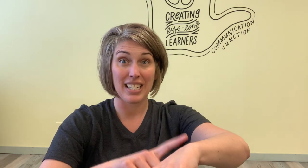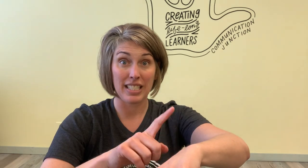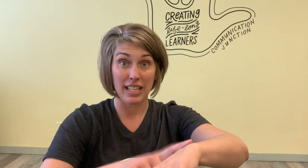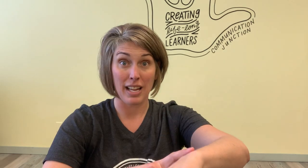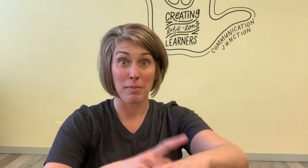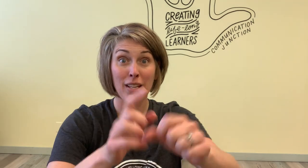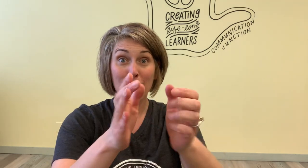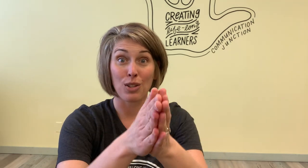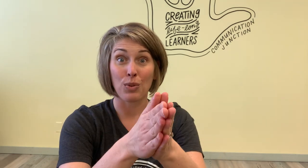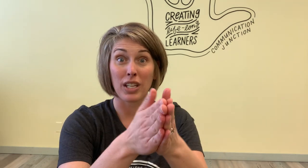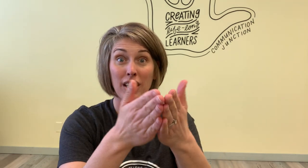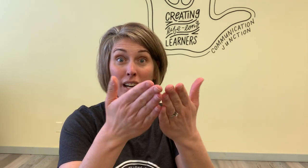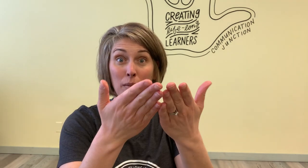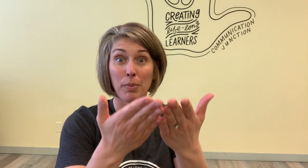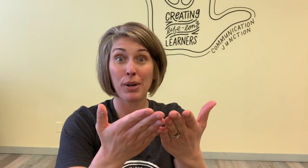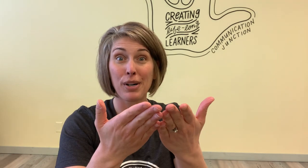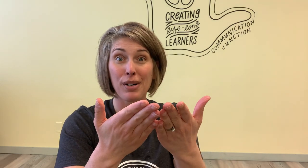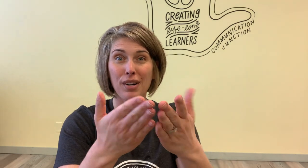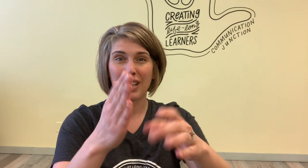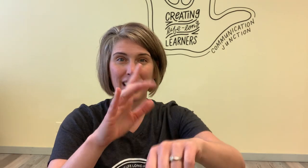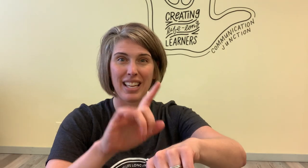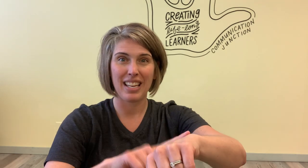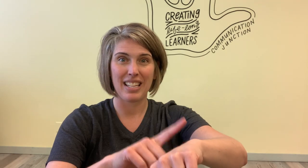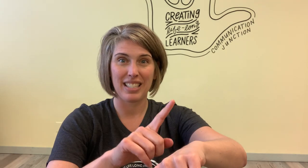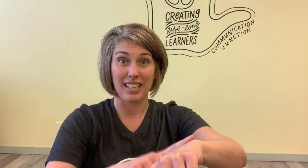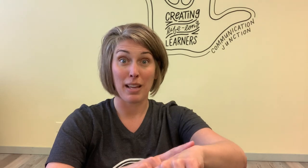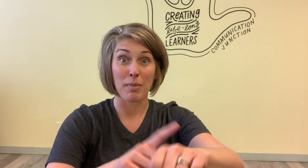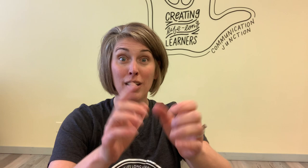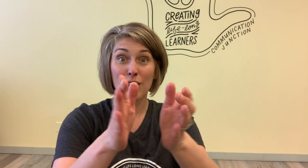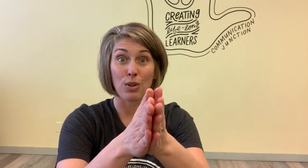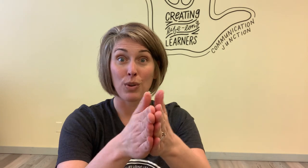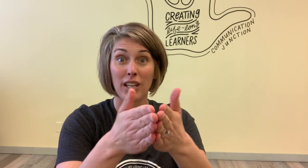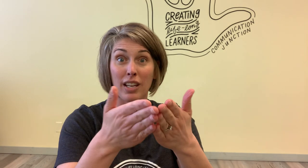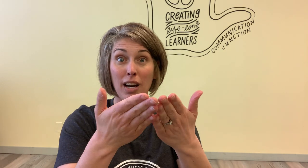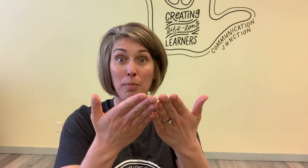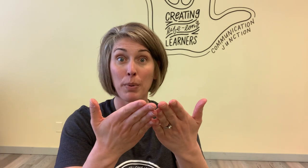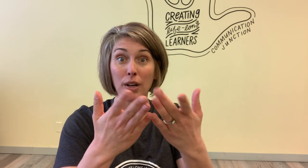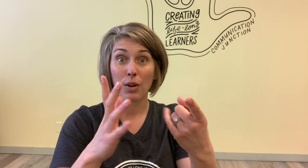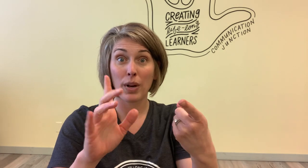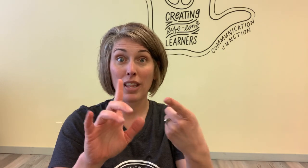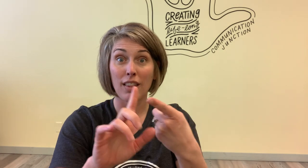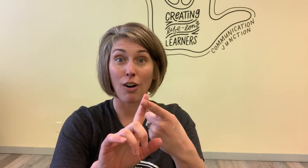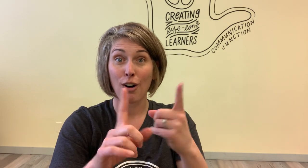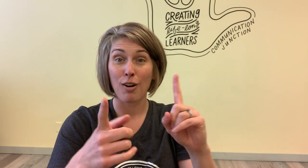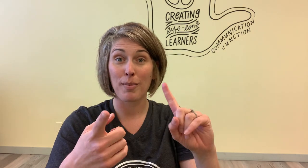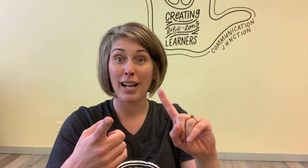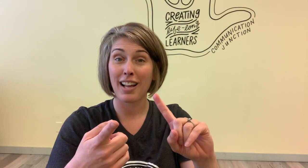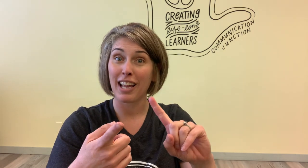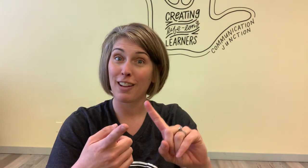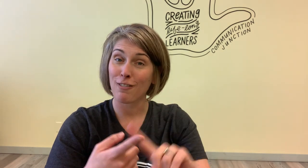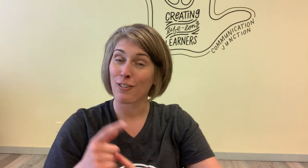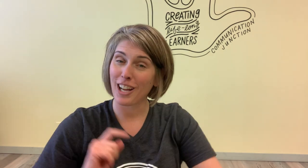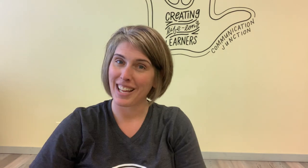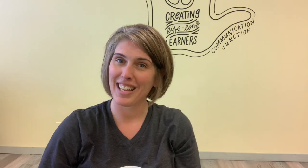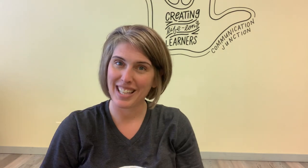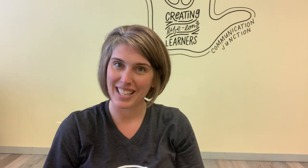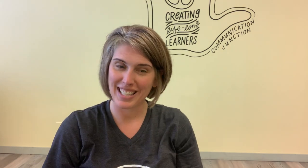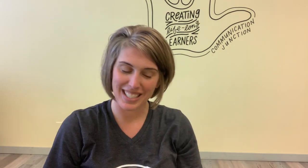is time to read a book. It is time to read a book with all my